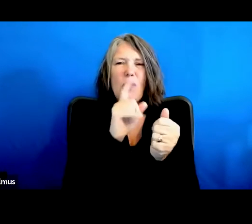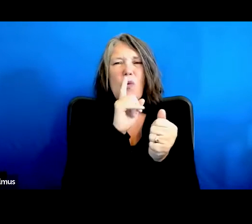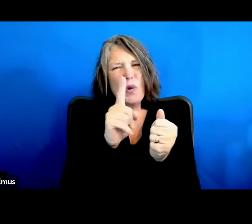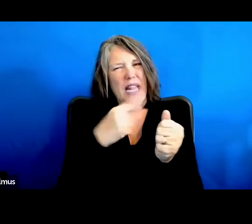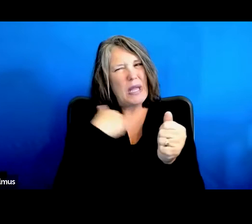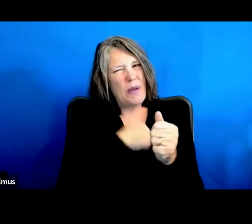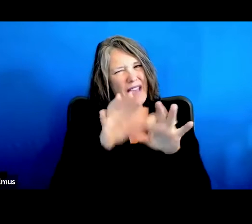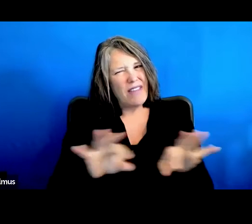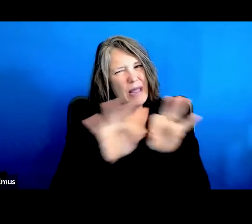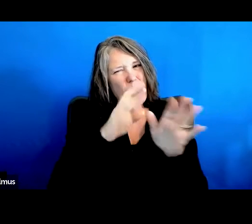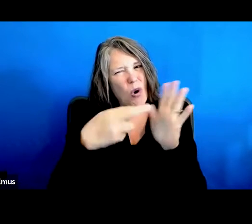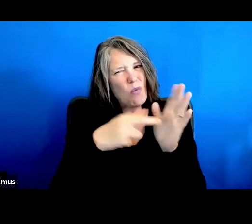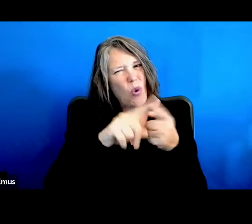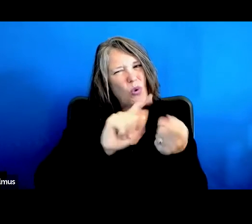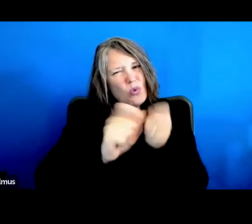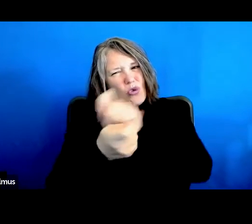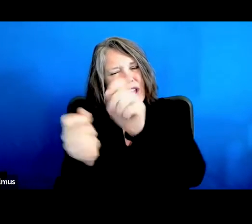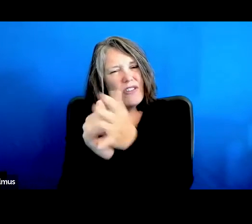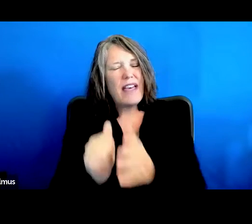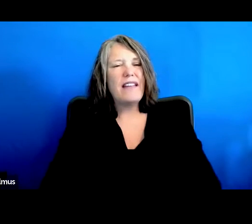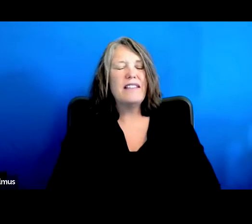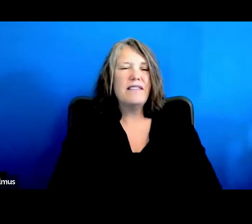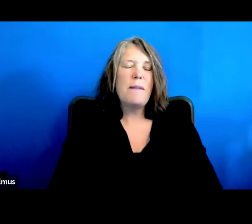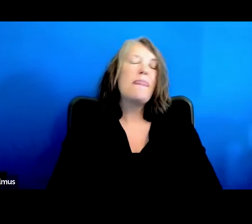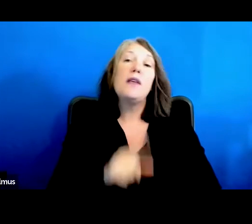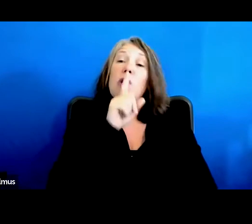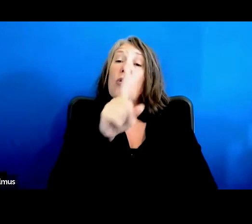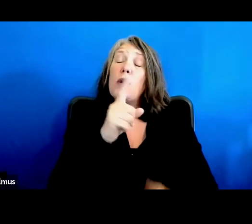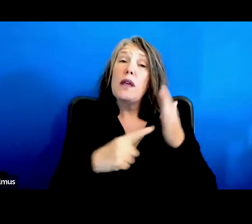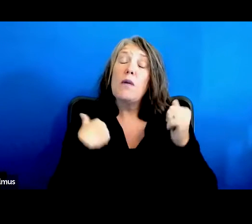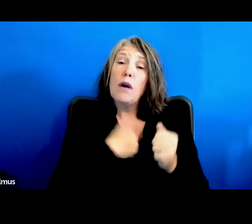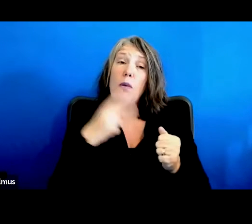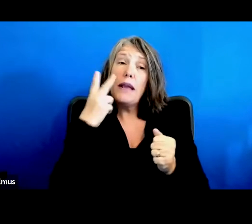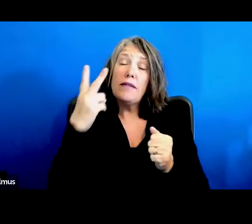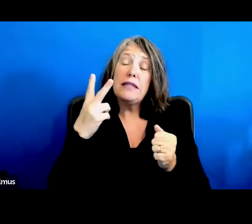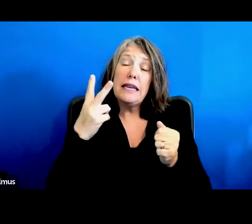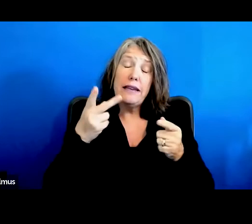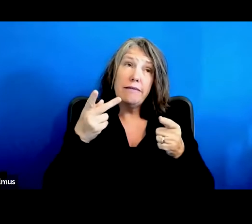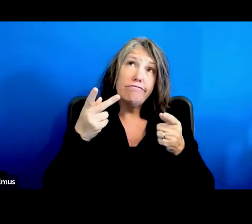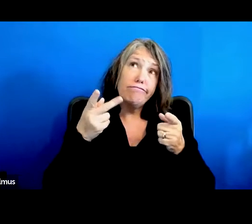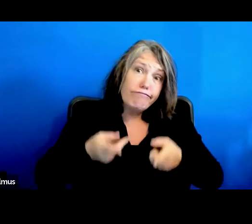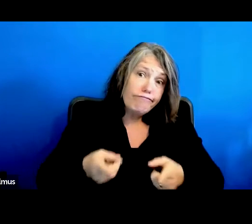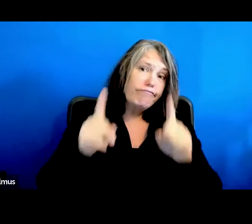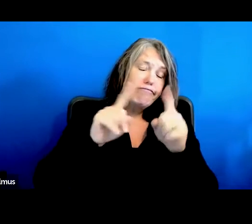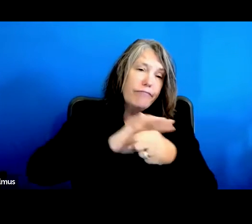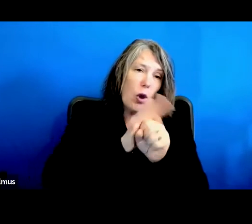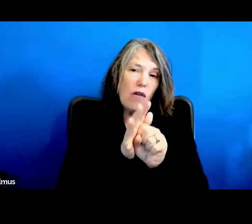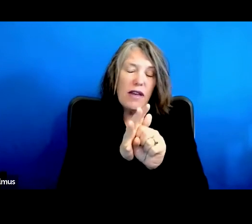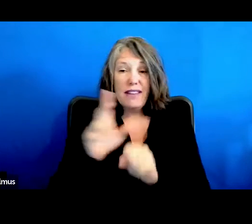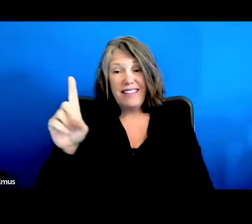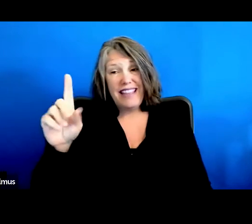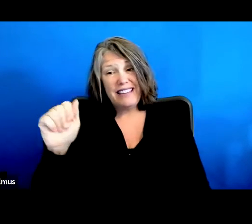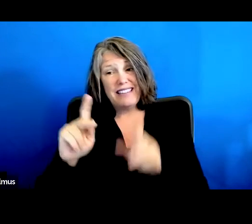play in starting to change that. So really, what we've seen through COVID is that disabled people are